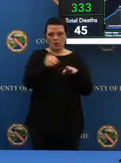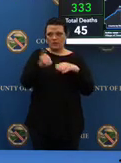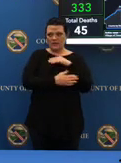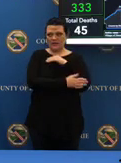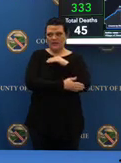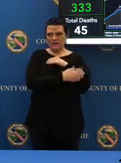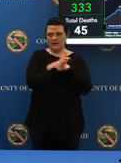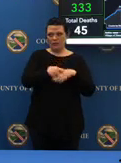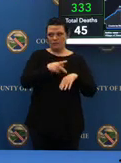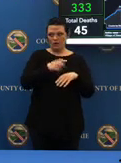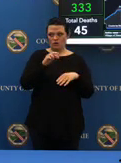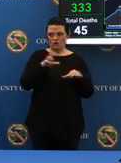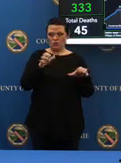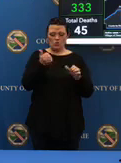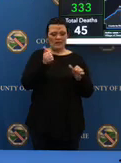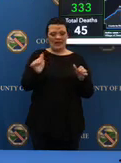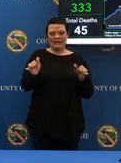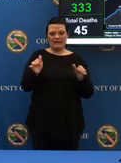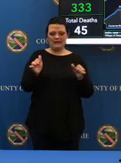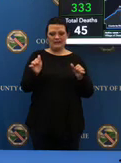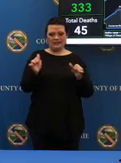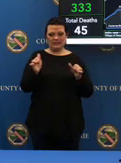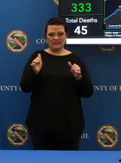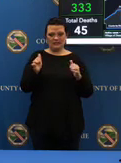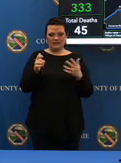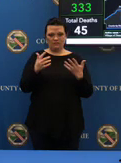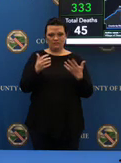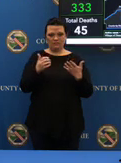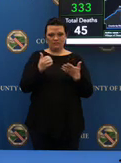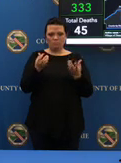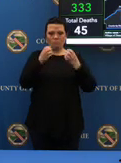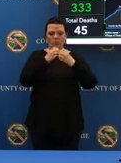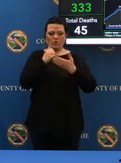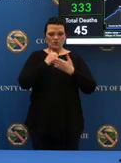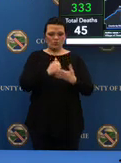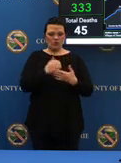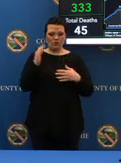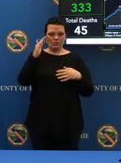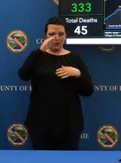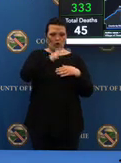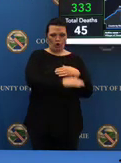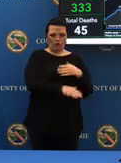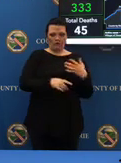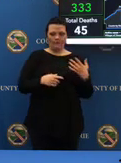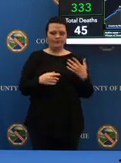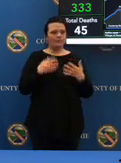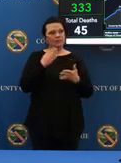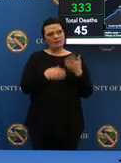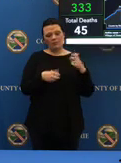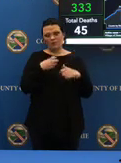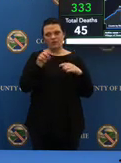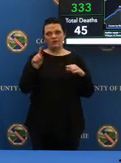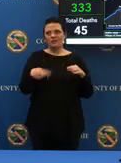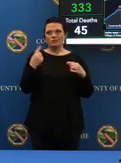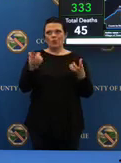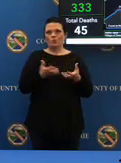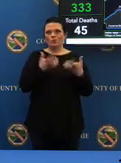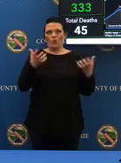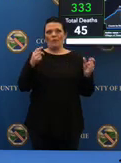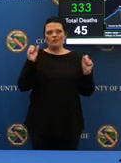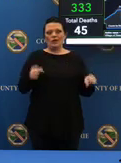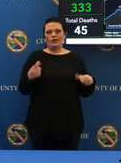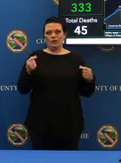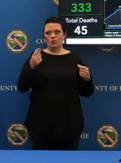parks or doing anything to further help, flatten the curve. Well, part of the problem is there's only so much the county can do because